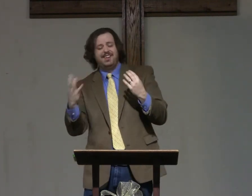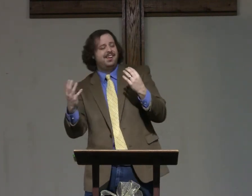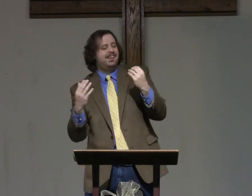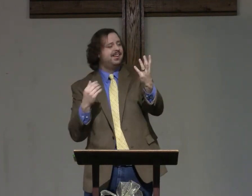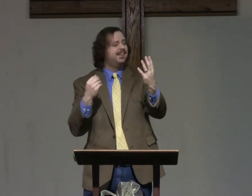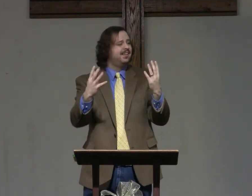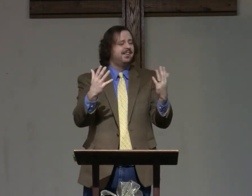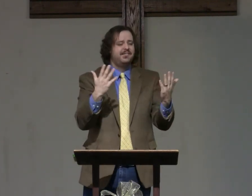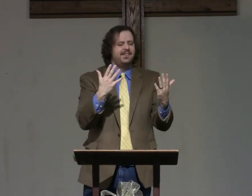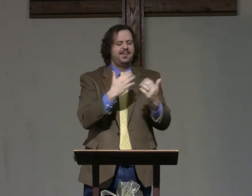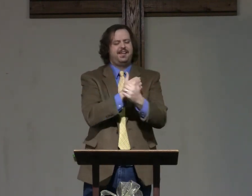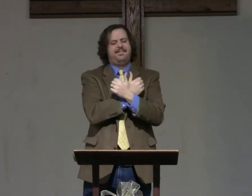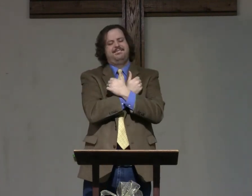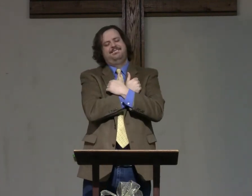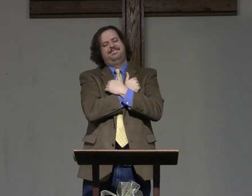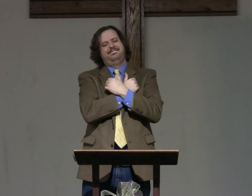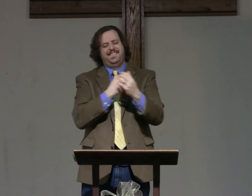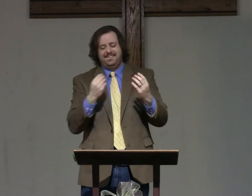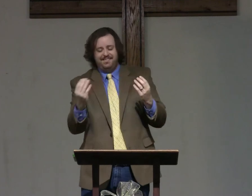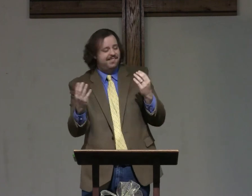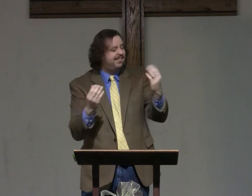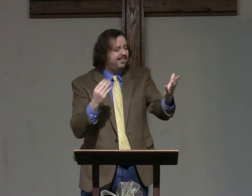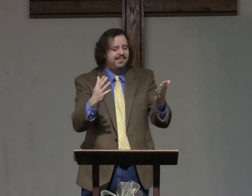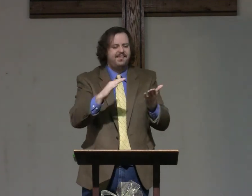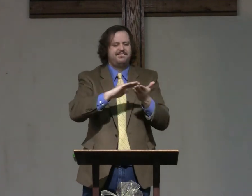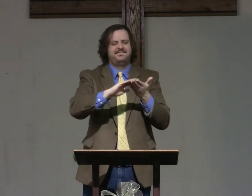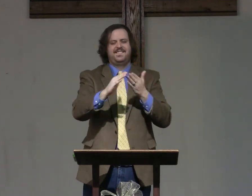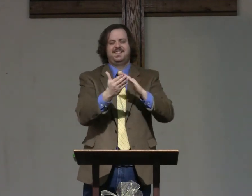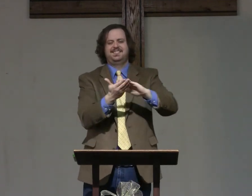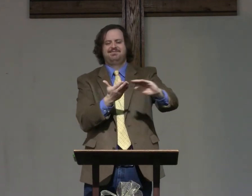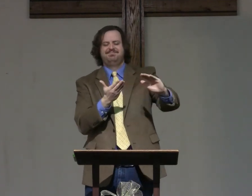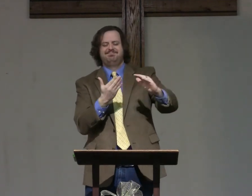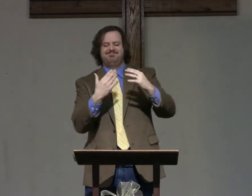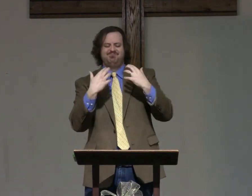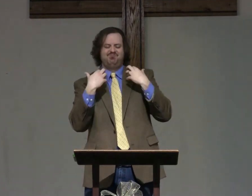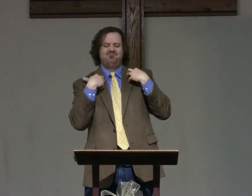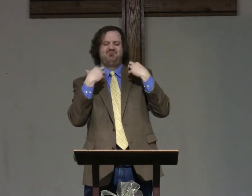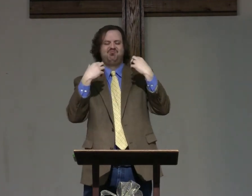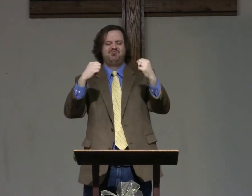But he gave us healing and love and forgiveness.